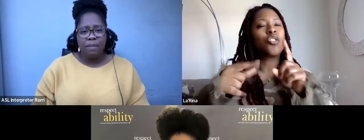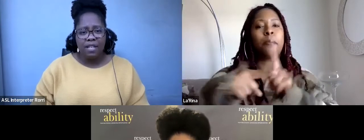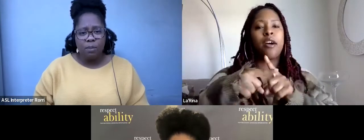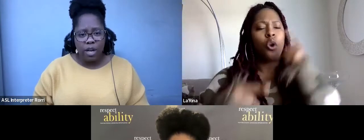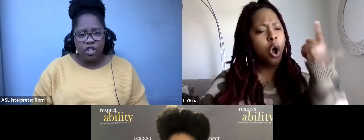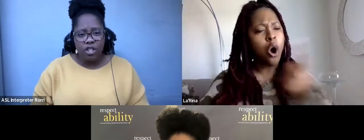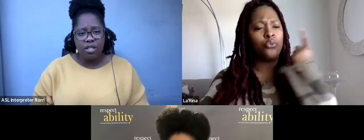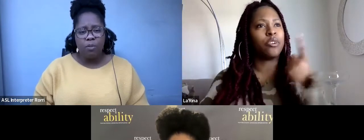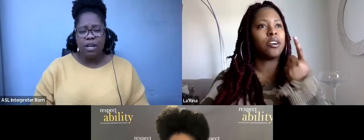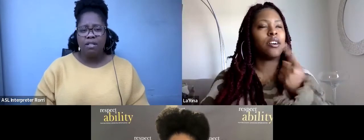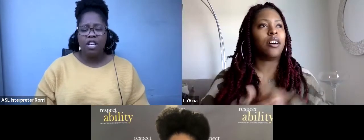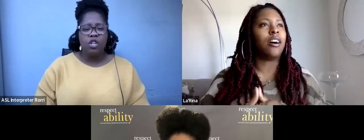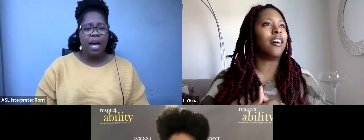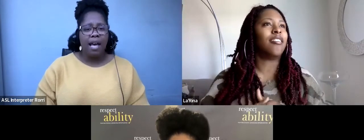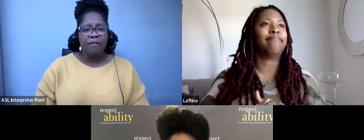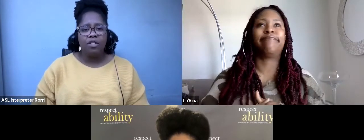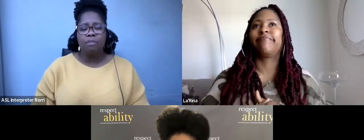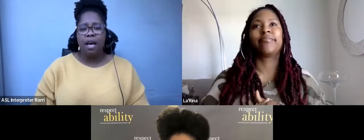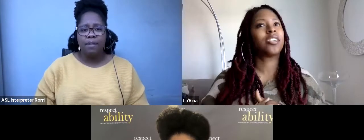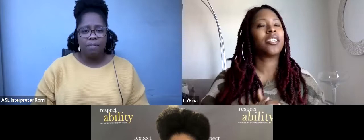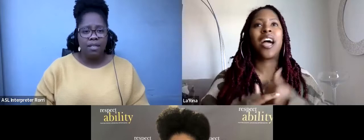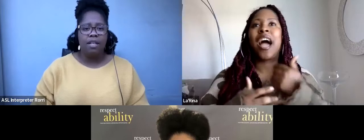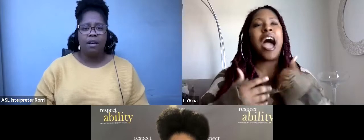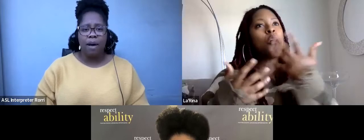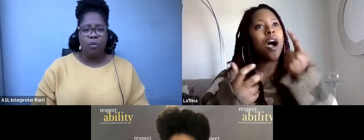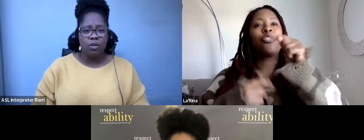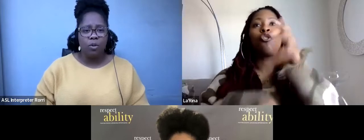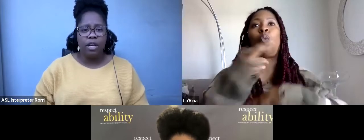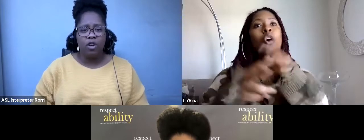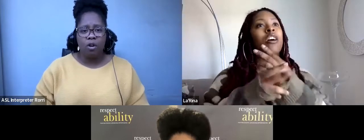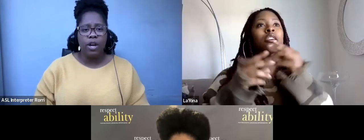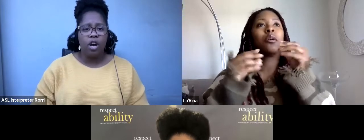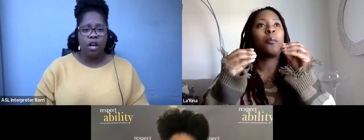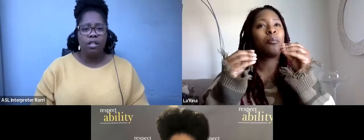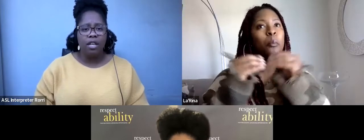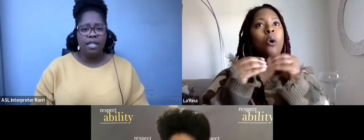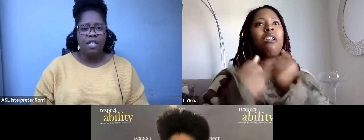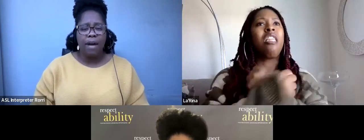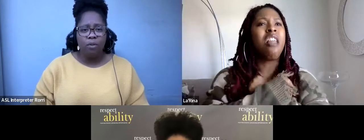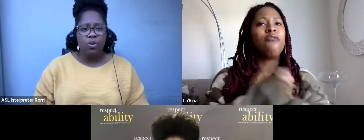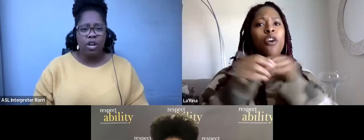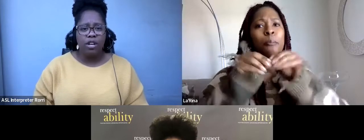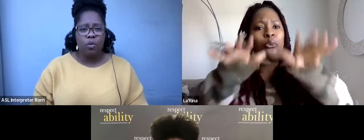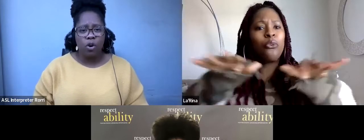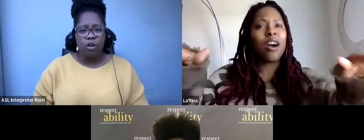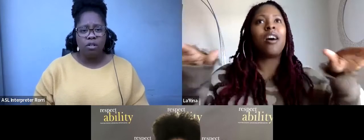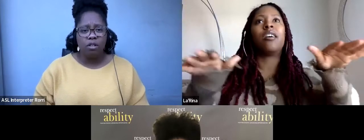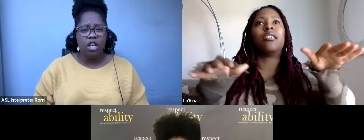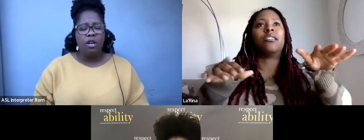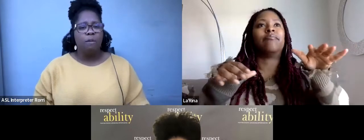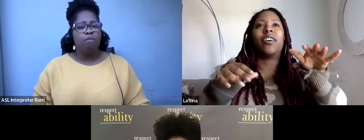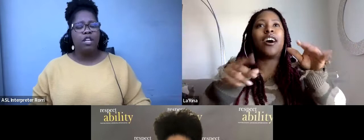want to be an inspiration to someone else, you have to be optimistic about what's going on, despite what's going on in the